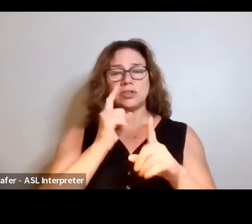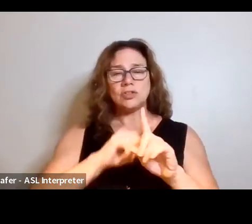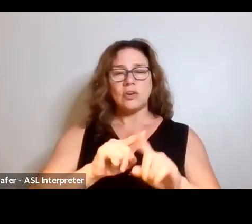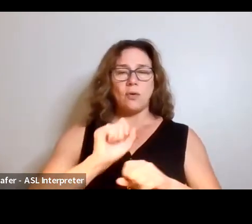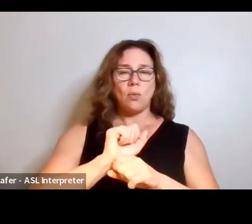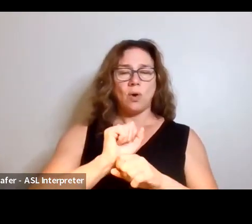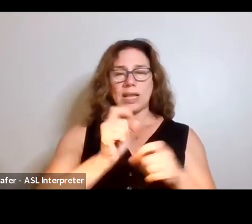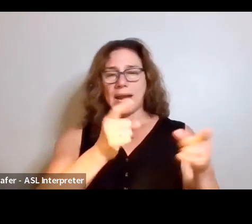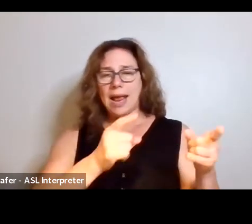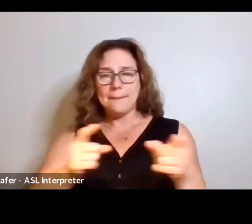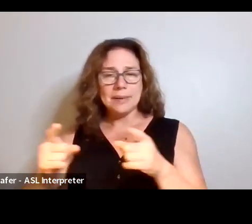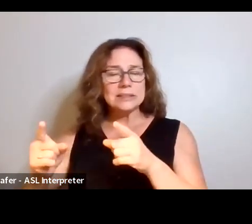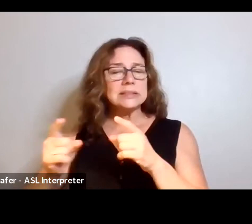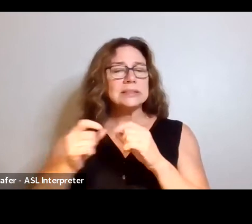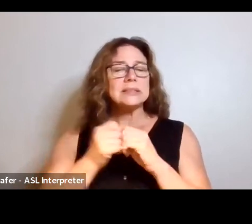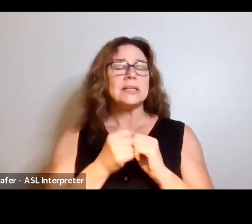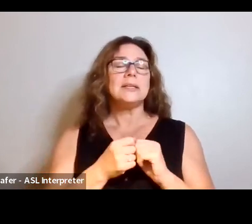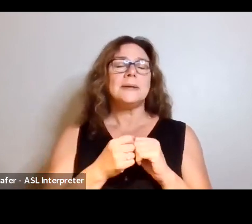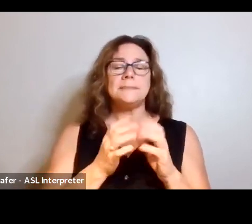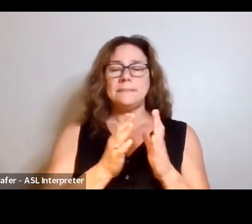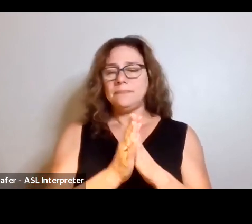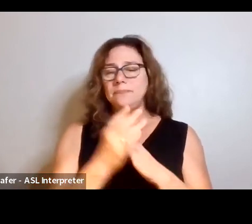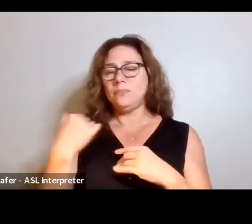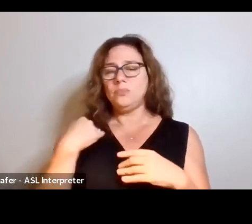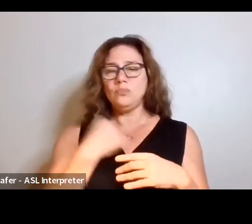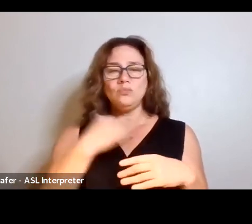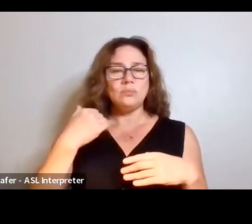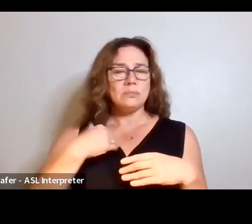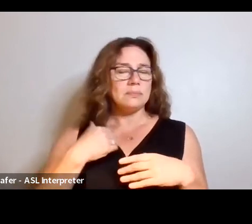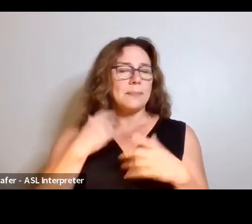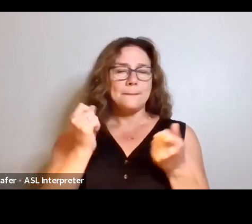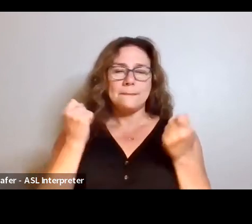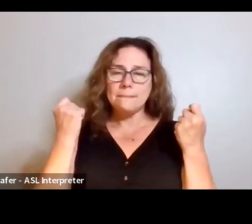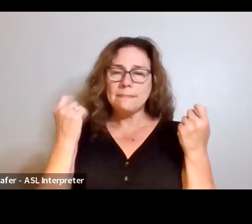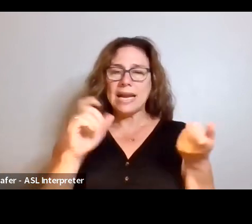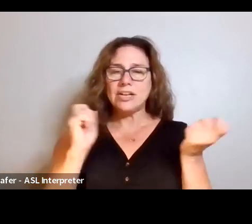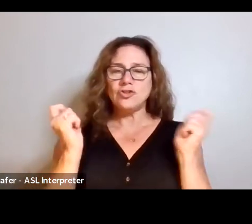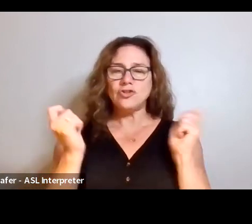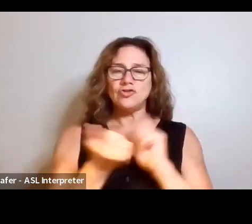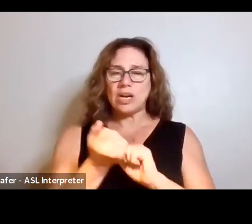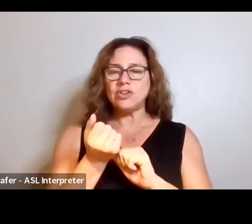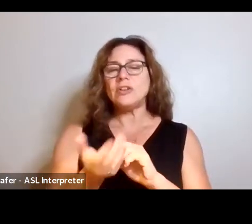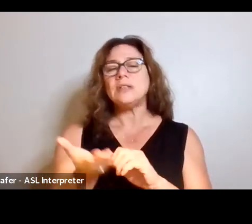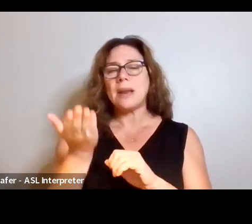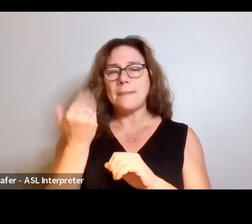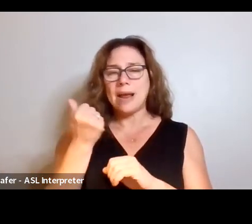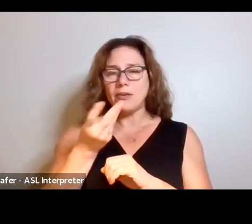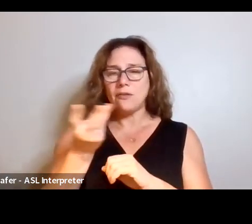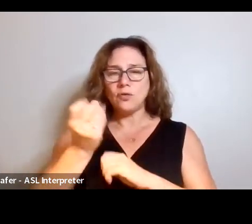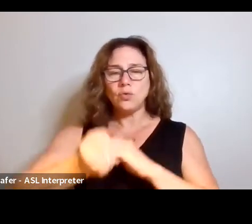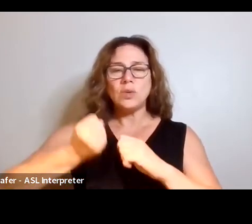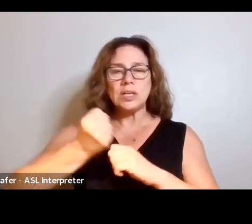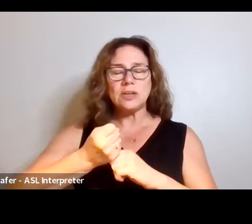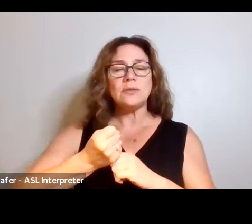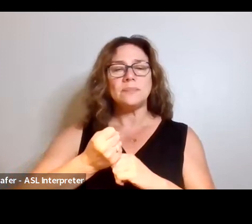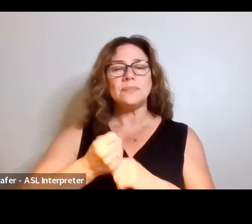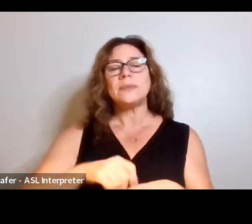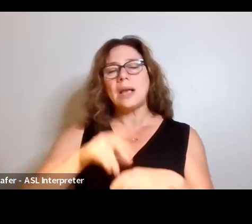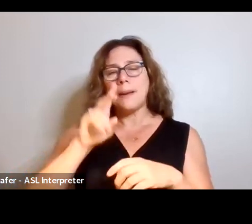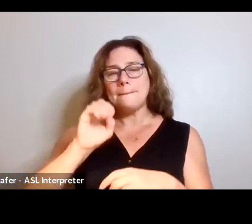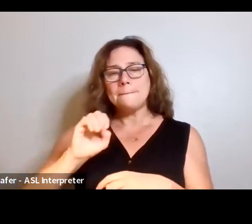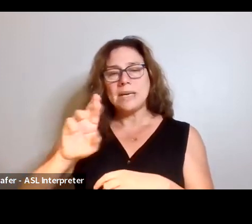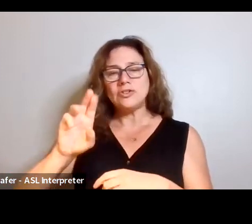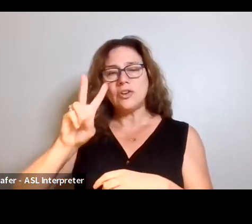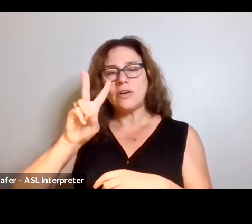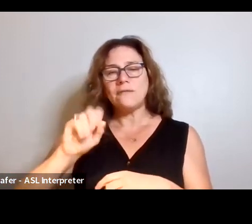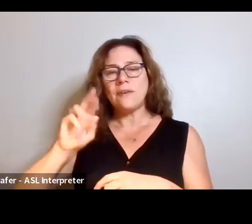on. And so, we've had a lot of changes in the last couple of years. Mr. Varela, who